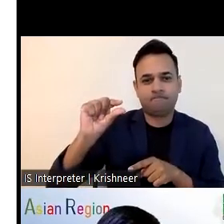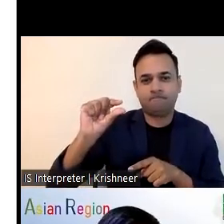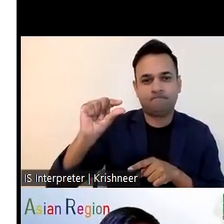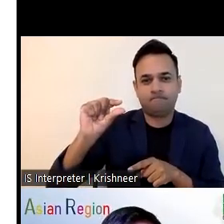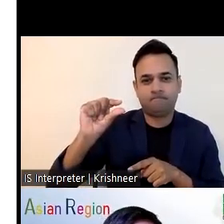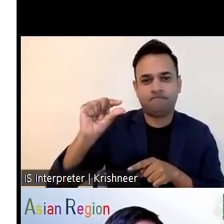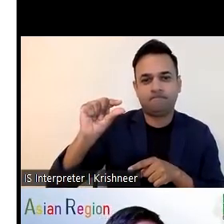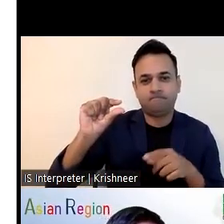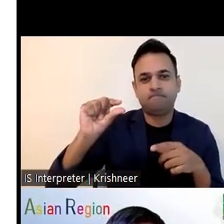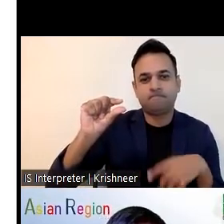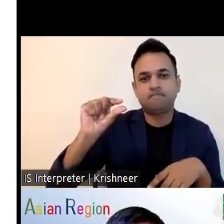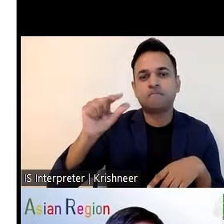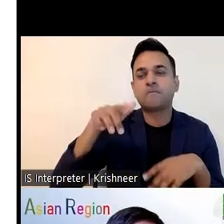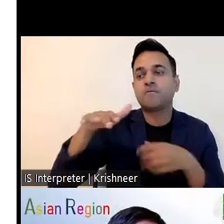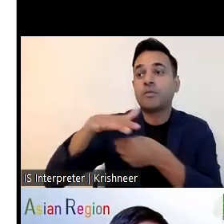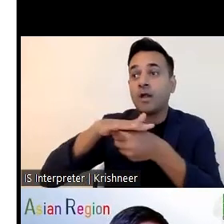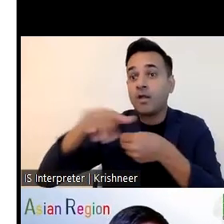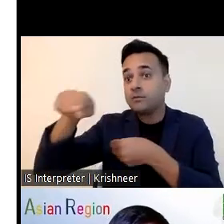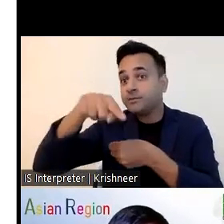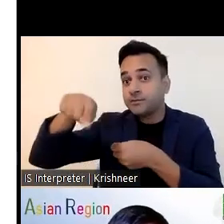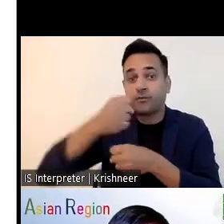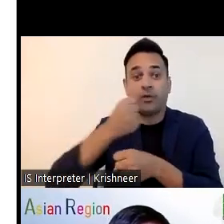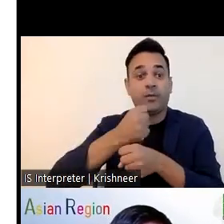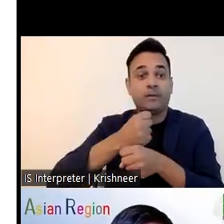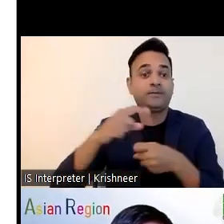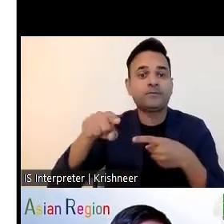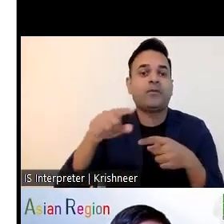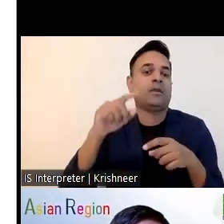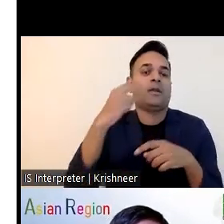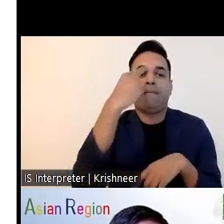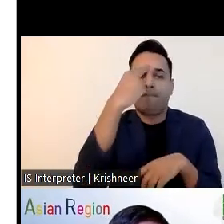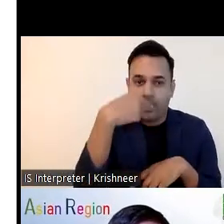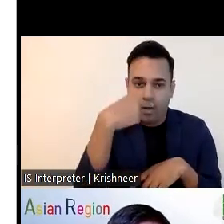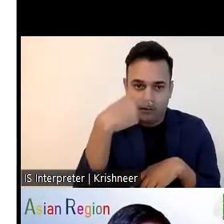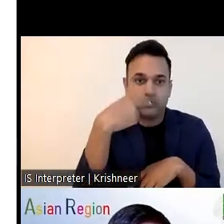singing, marketing, etc. And deaf persons are working